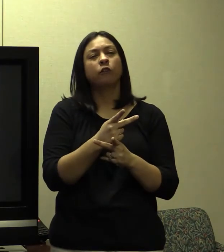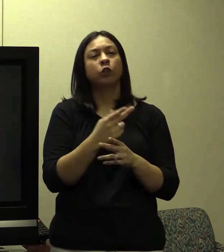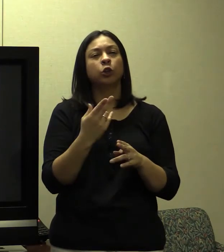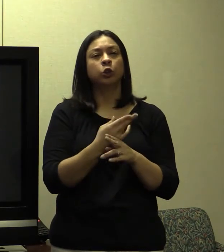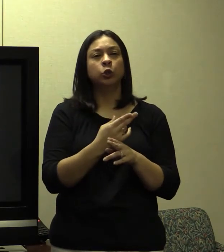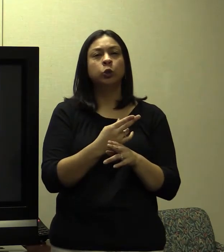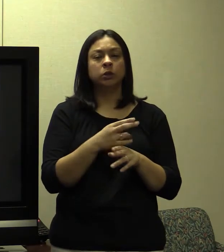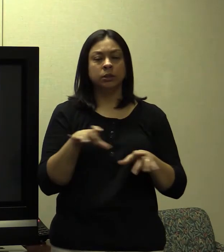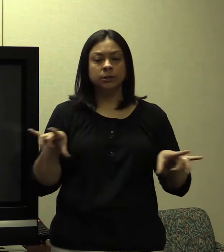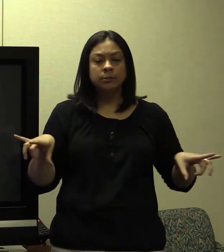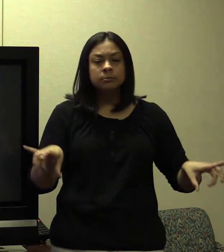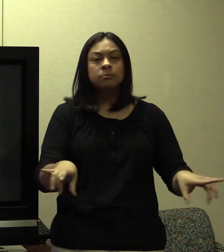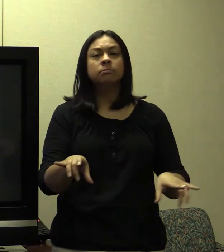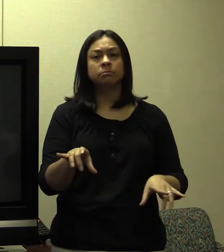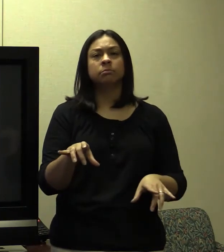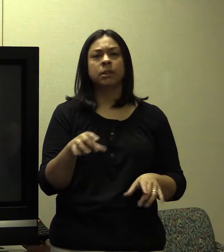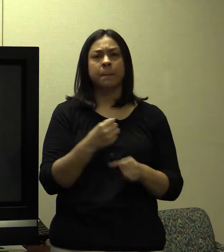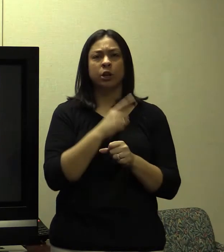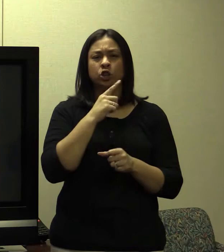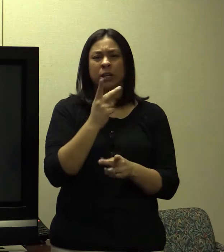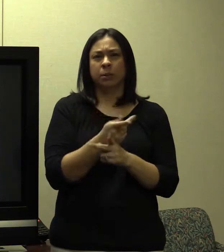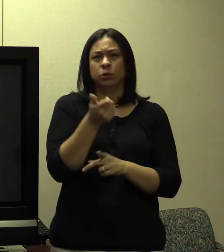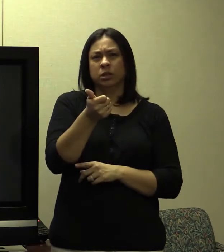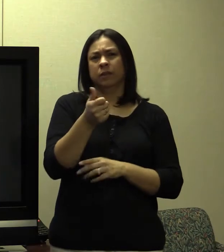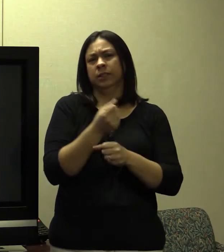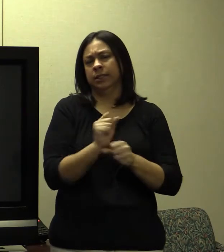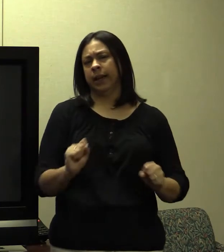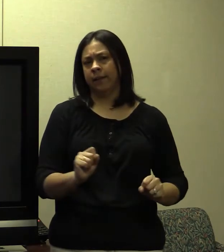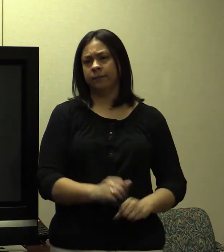on, so to keep yourself safe.